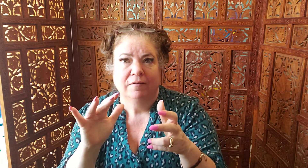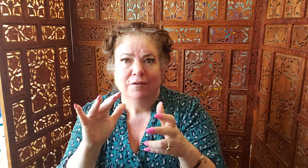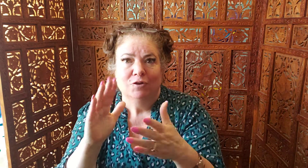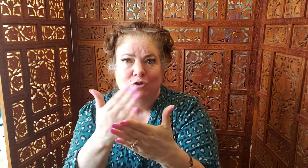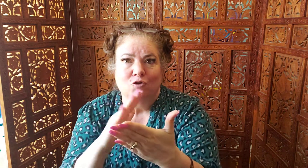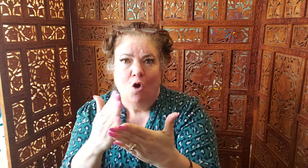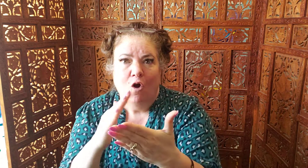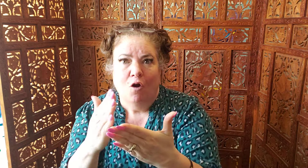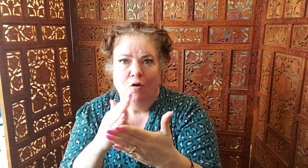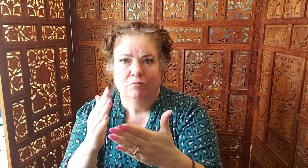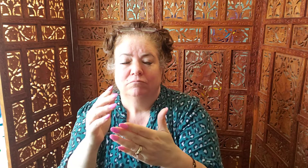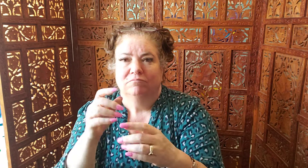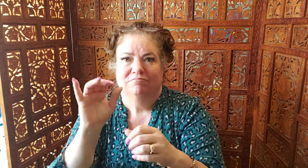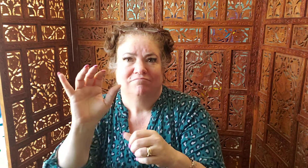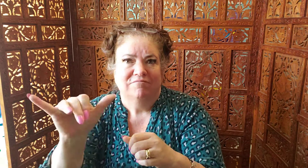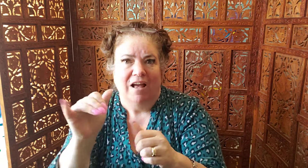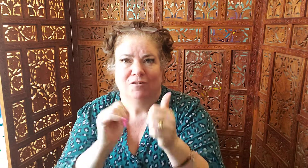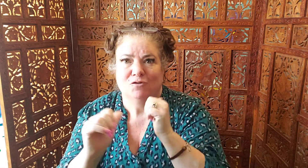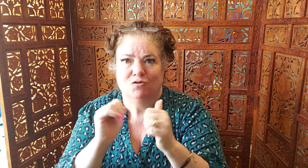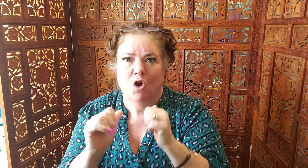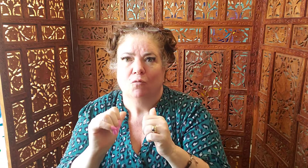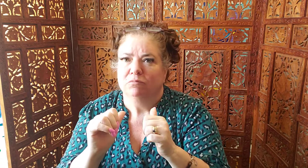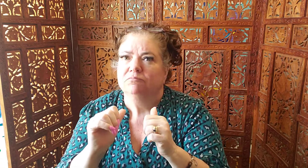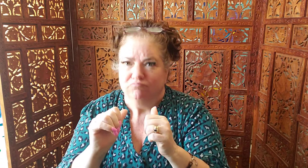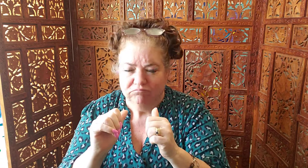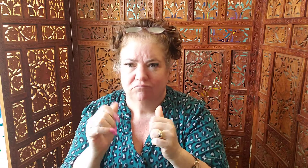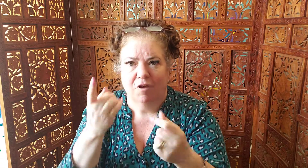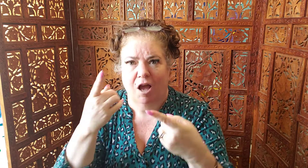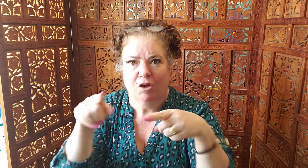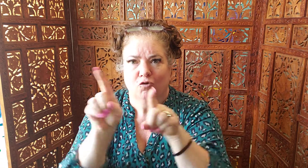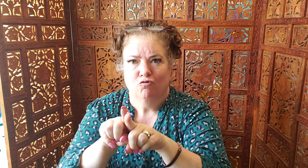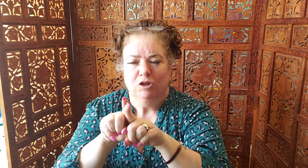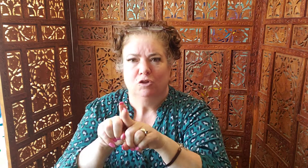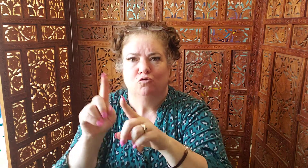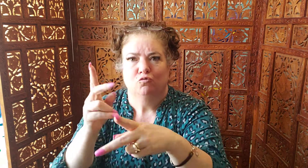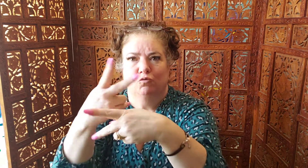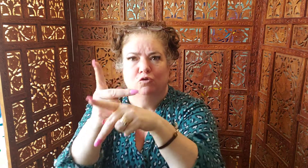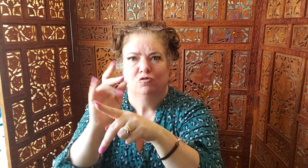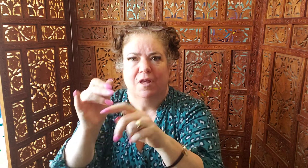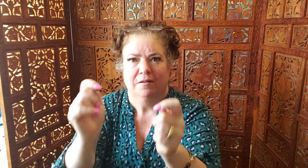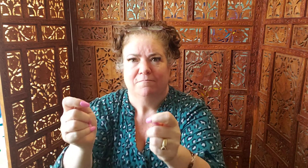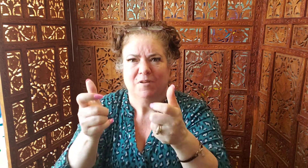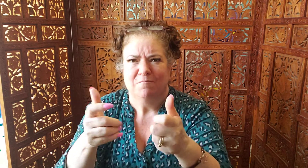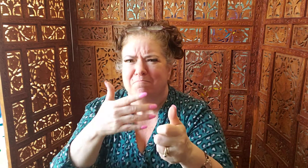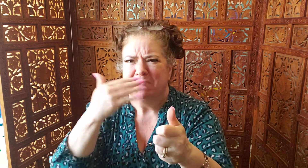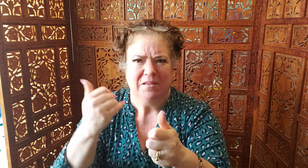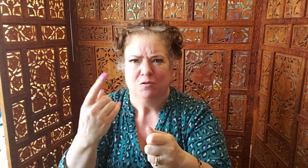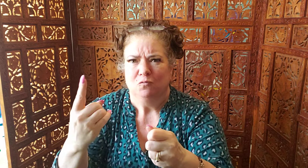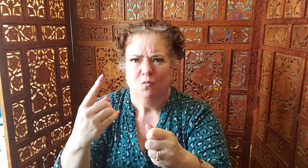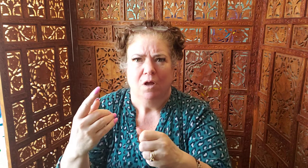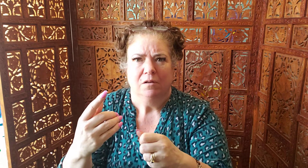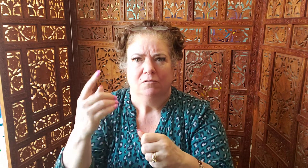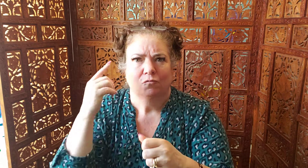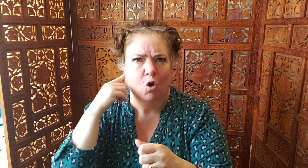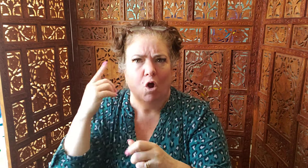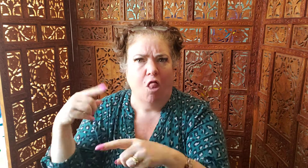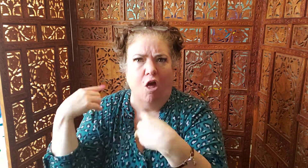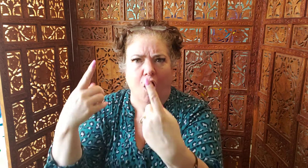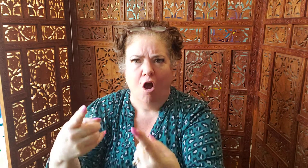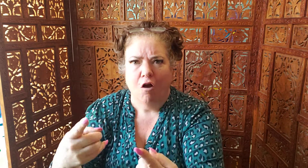written. It was adapted from a French film called La Cage aux Folles. It had a conventional musical comedy structure, but